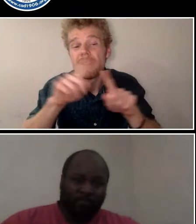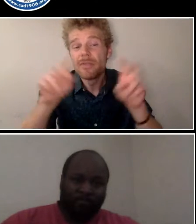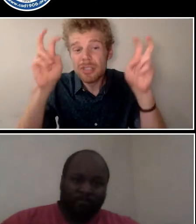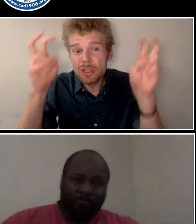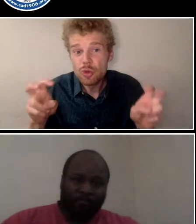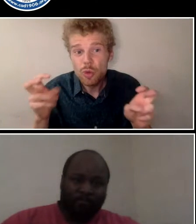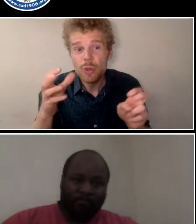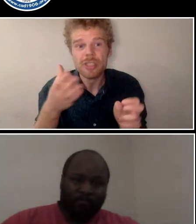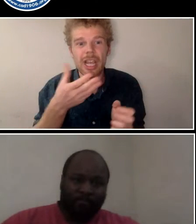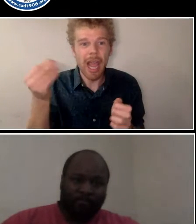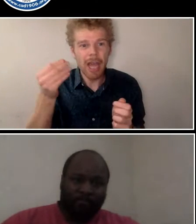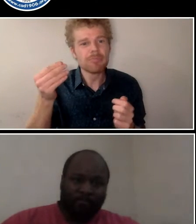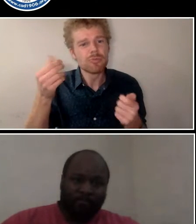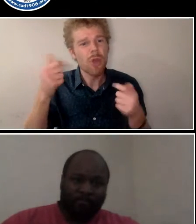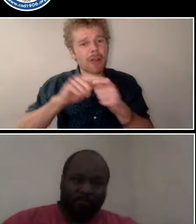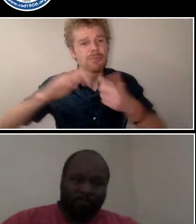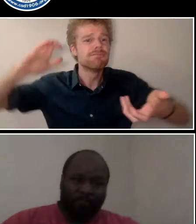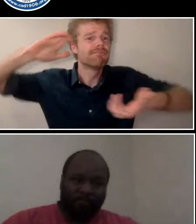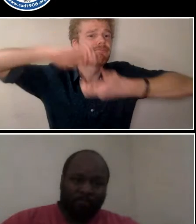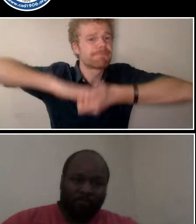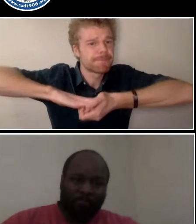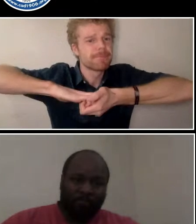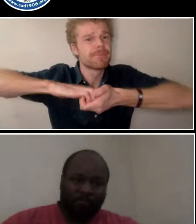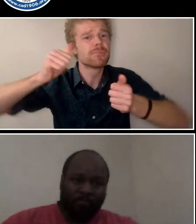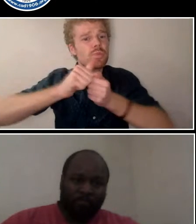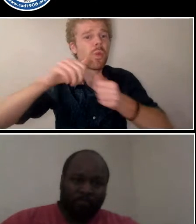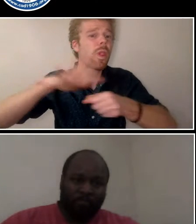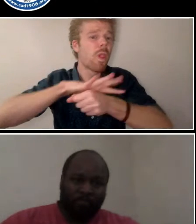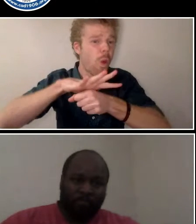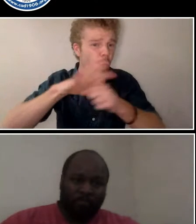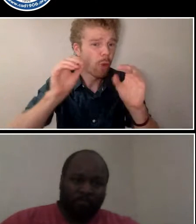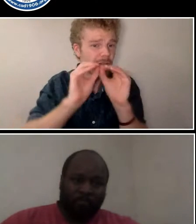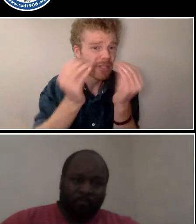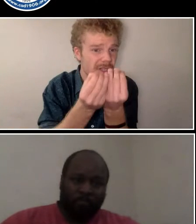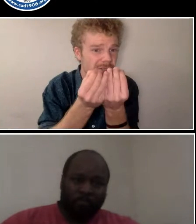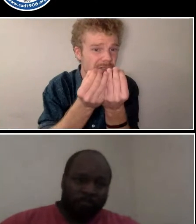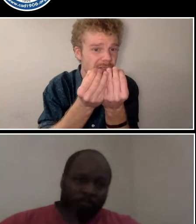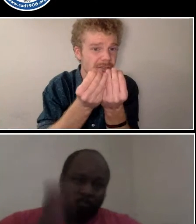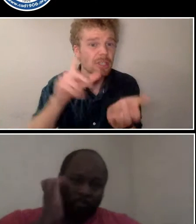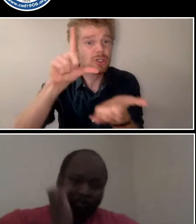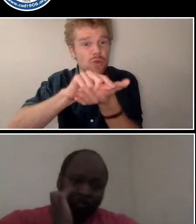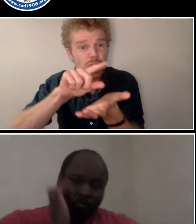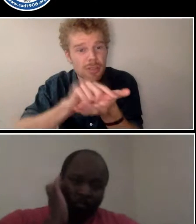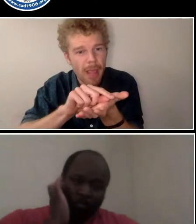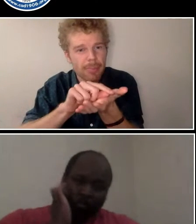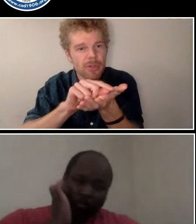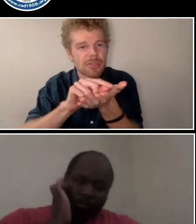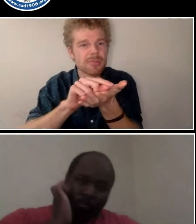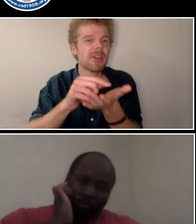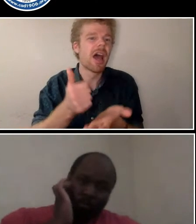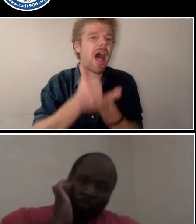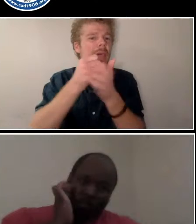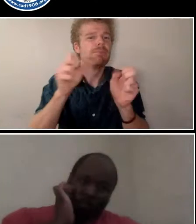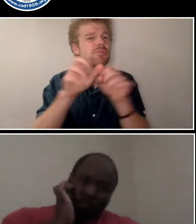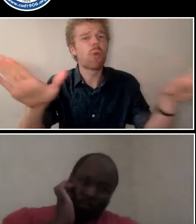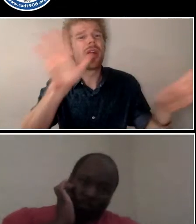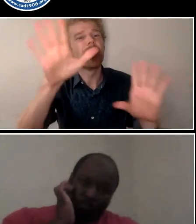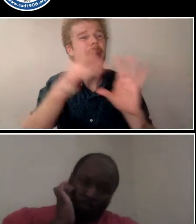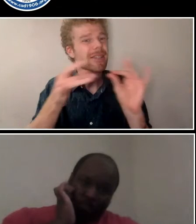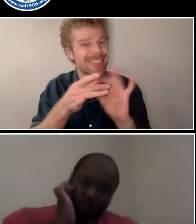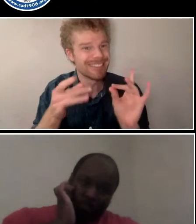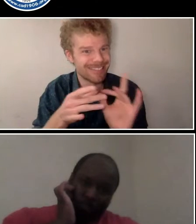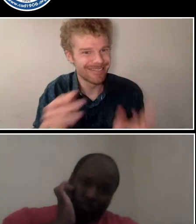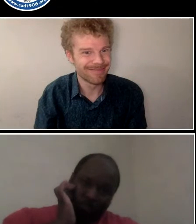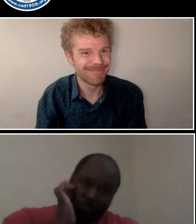because in DC or in Los Angeles, there's always an opportunity for partnership